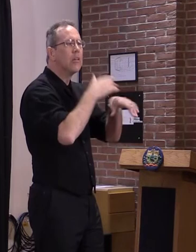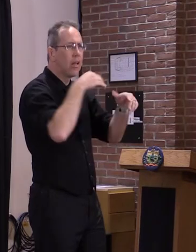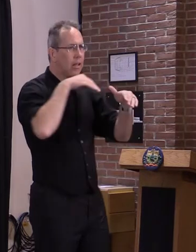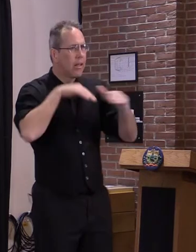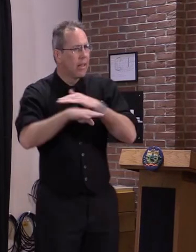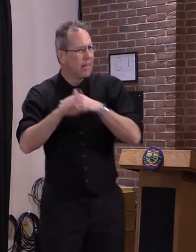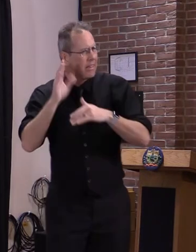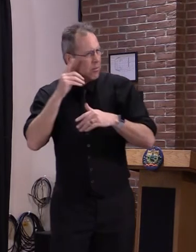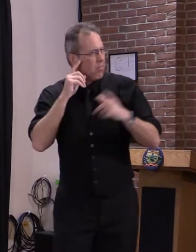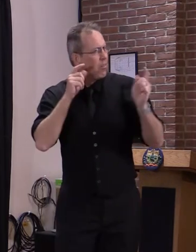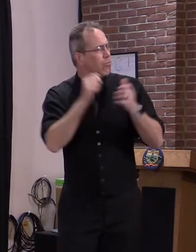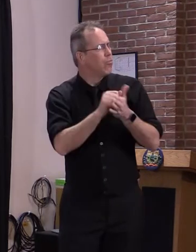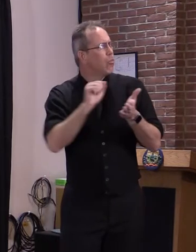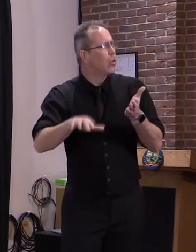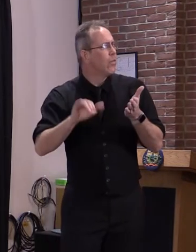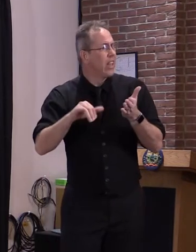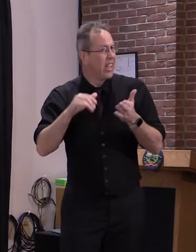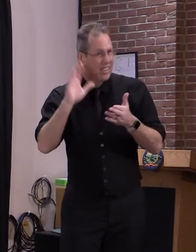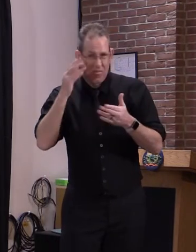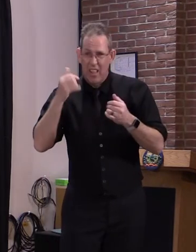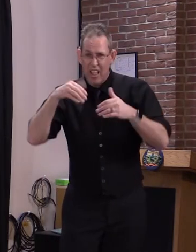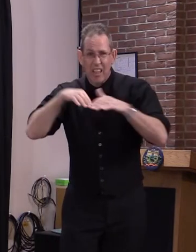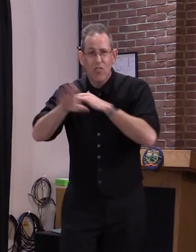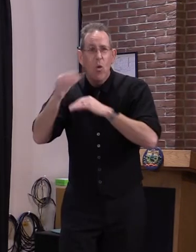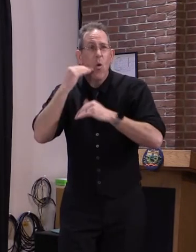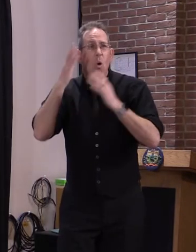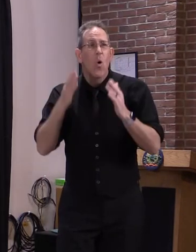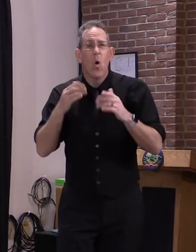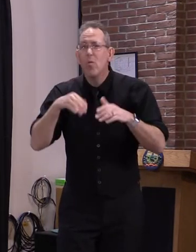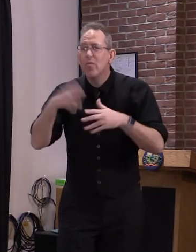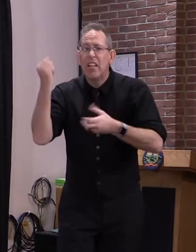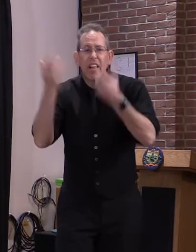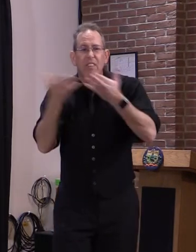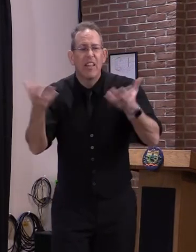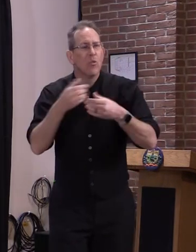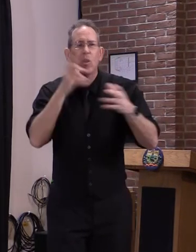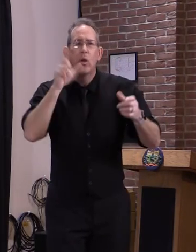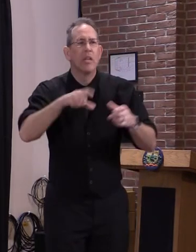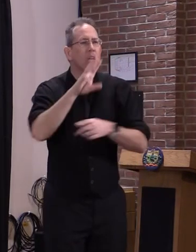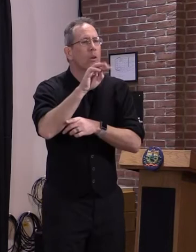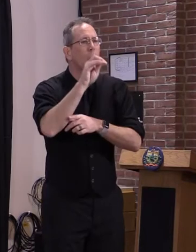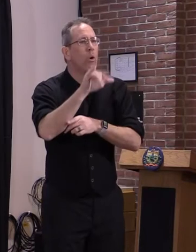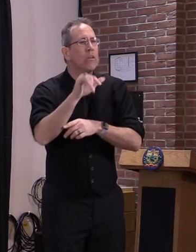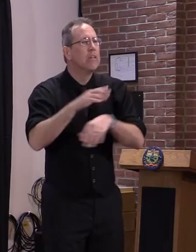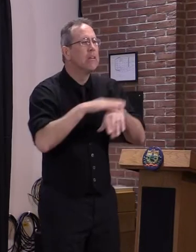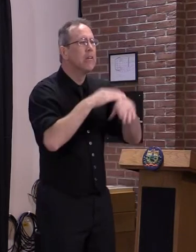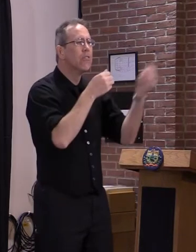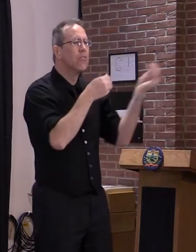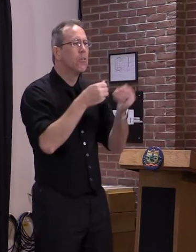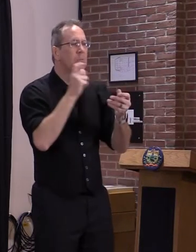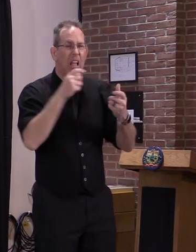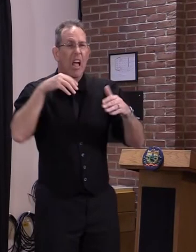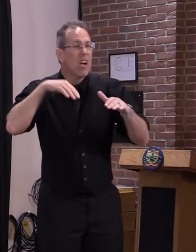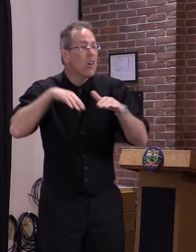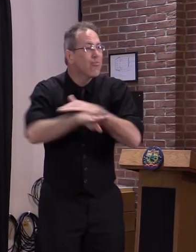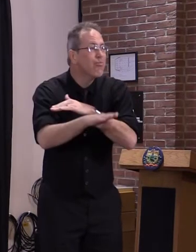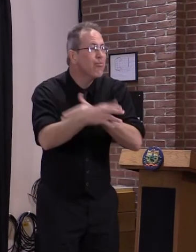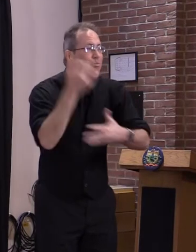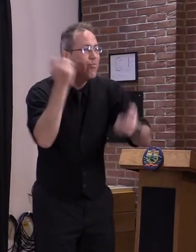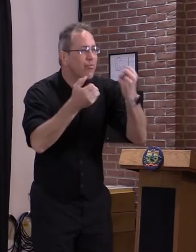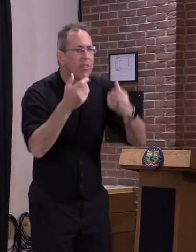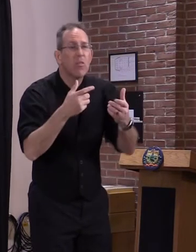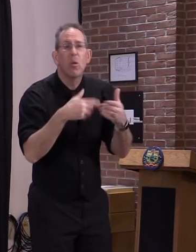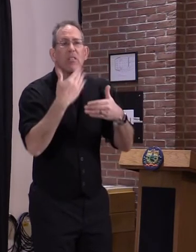that I fear for the future will be a stepping stone for other cases." Now, I'm wondering, why didn't